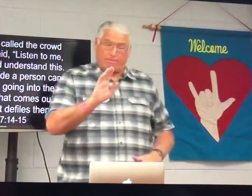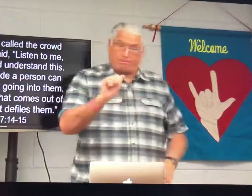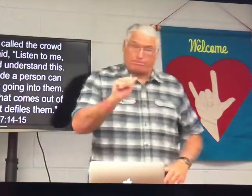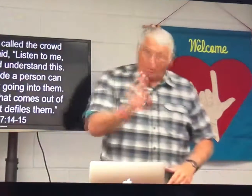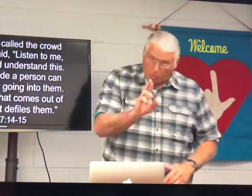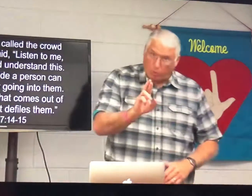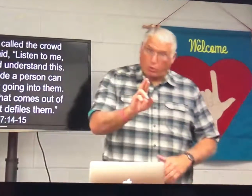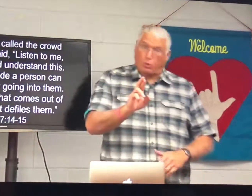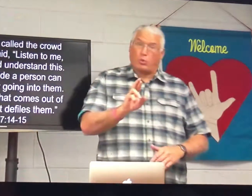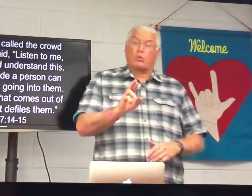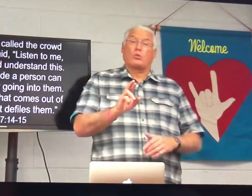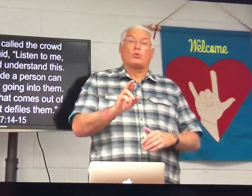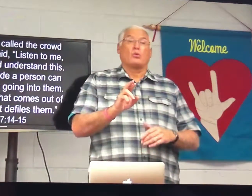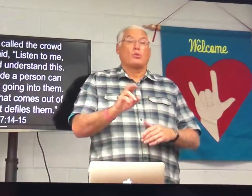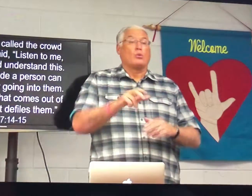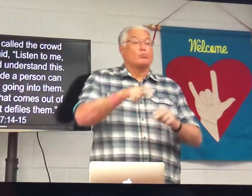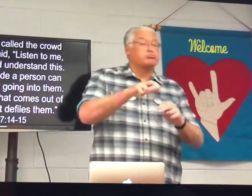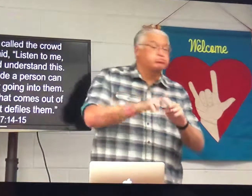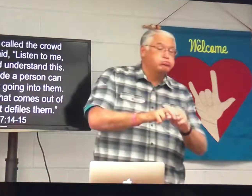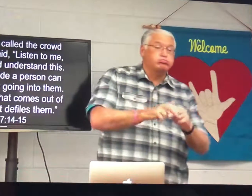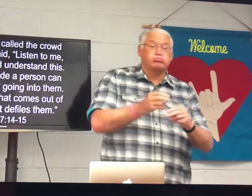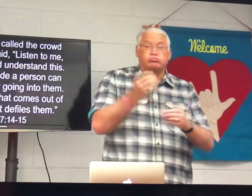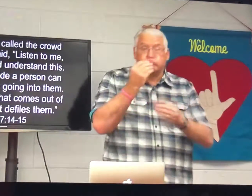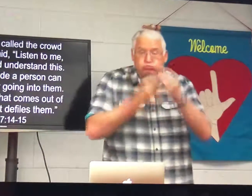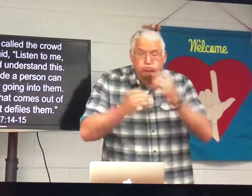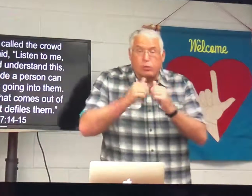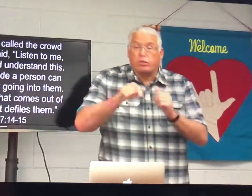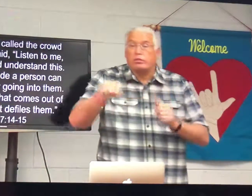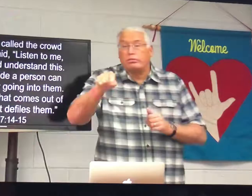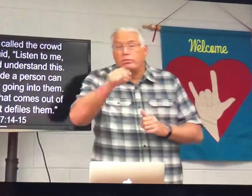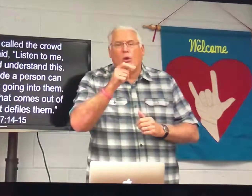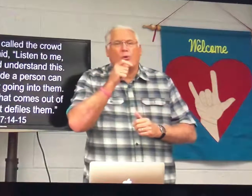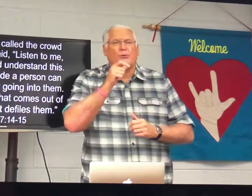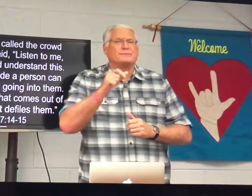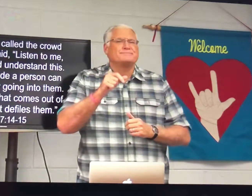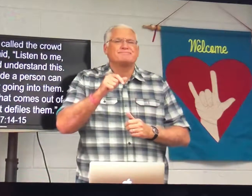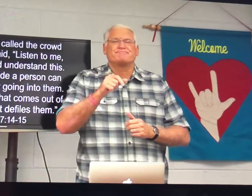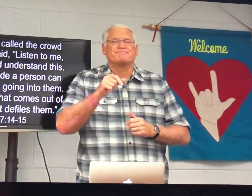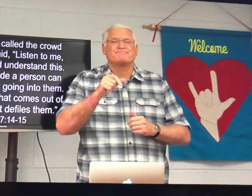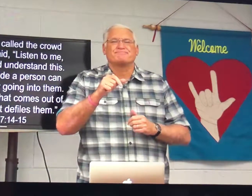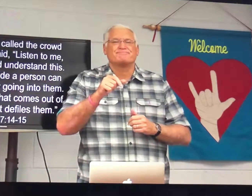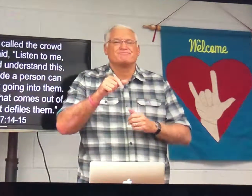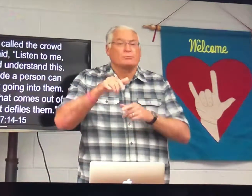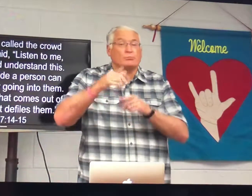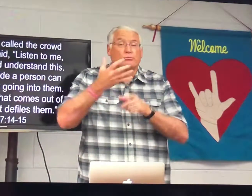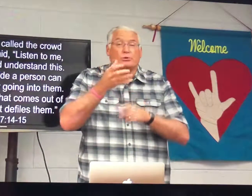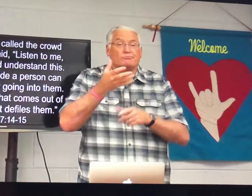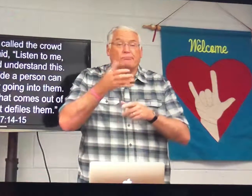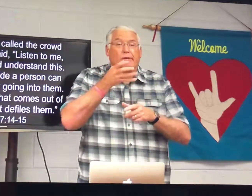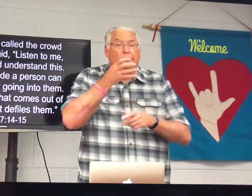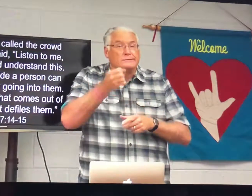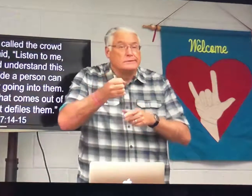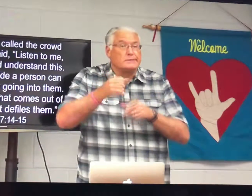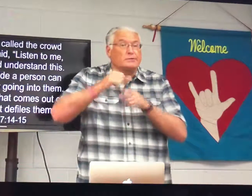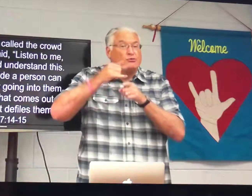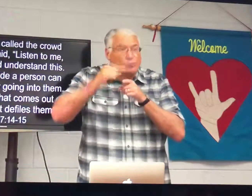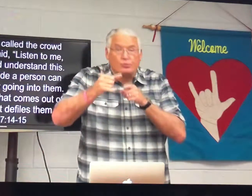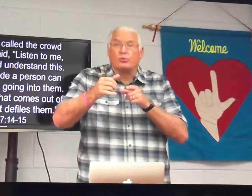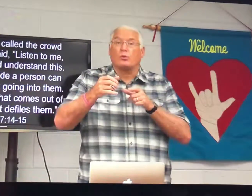At Outback, there's one way to cook a steak. Perfect. And 3 ways for perfect shrimp. Introducing steak and shrimp starting at